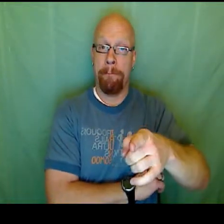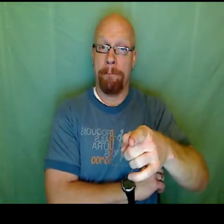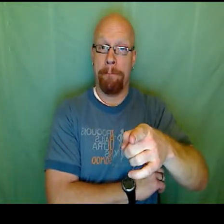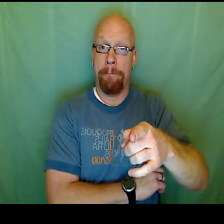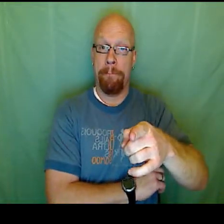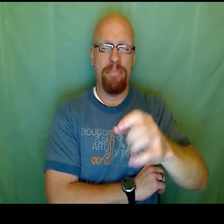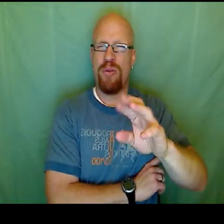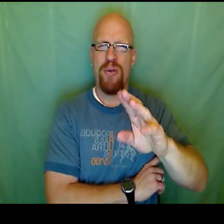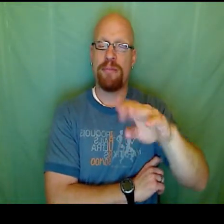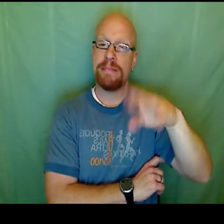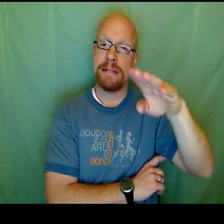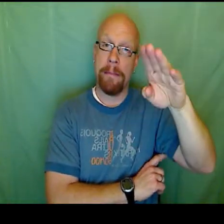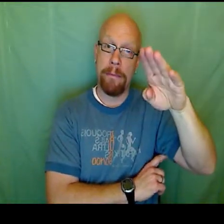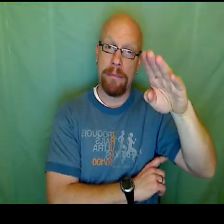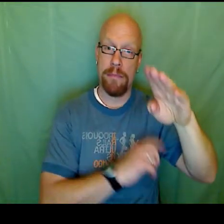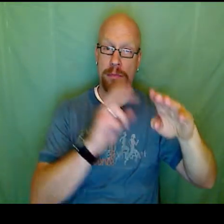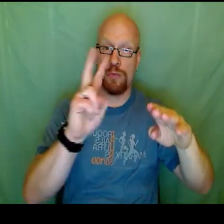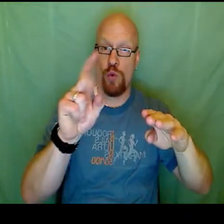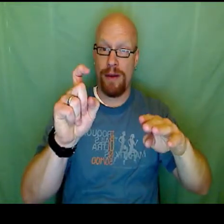but I'm not sure.